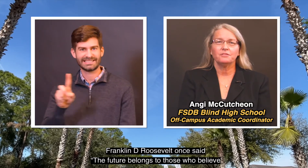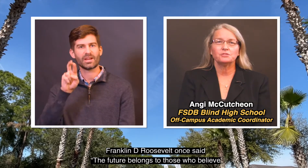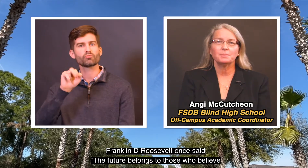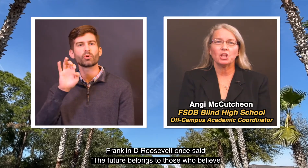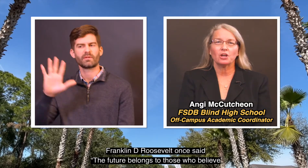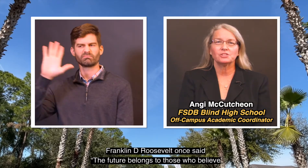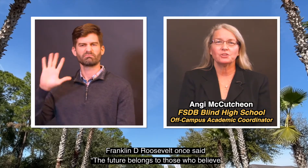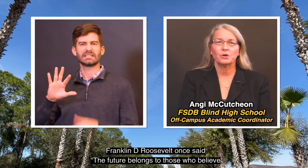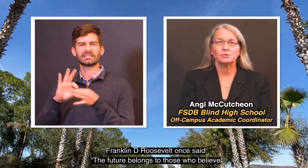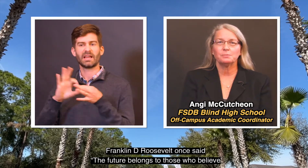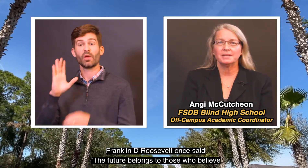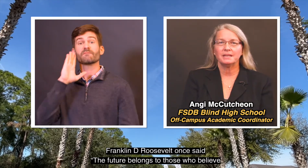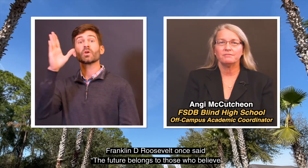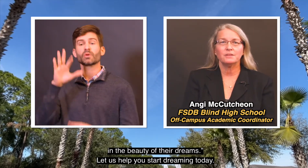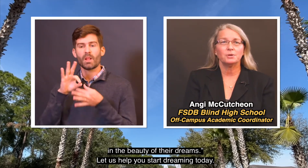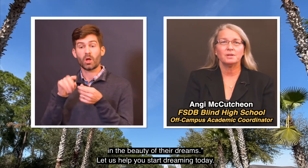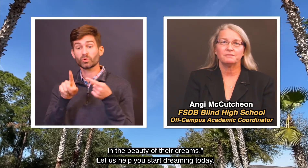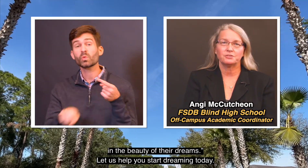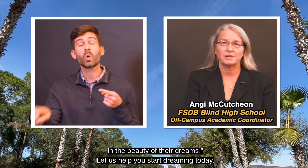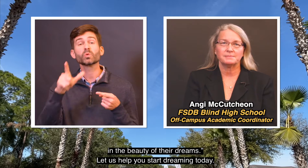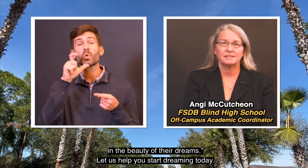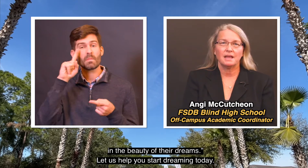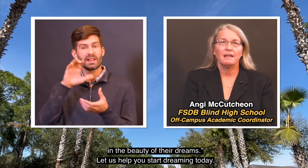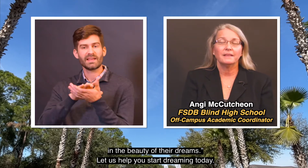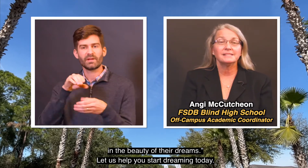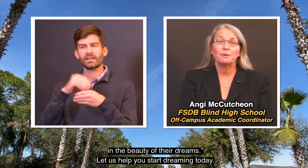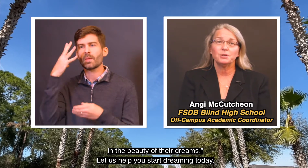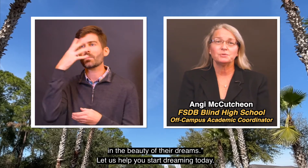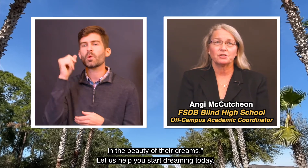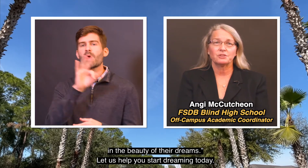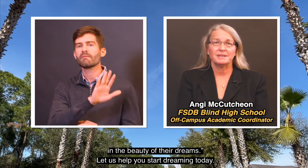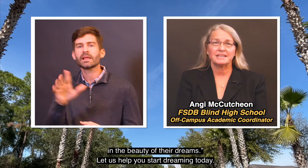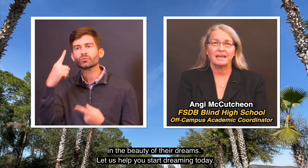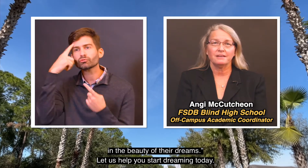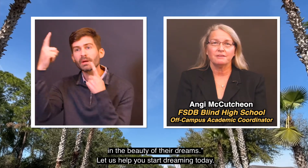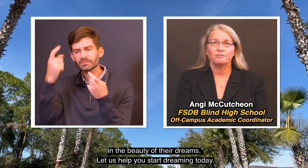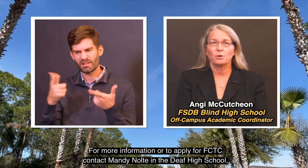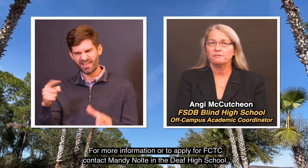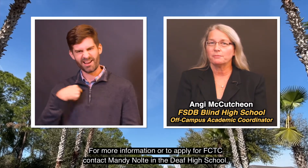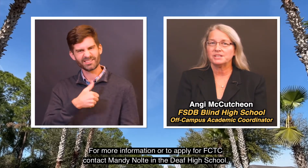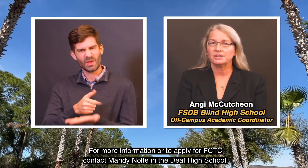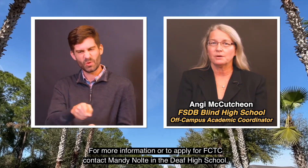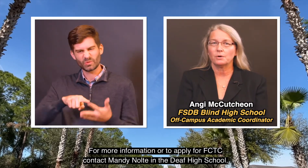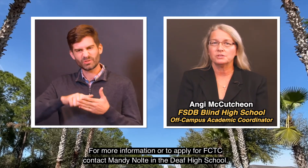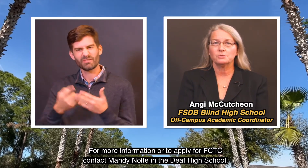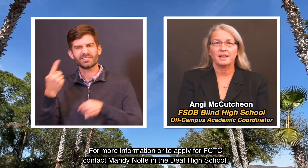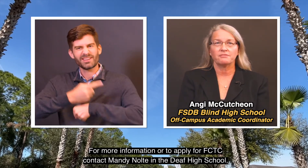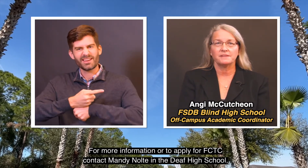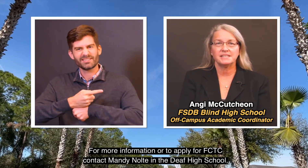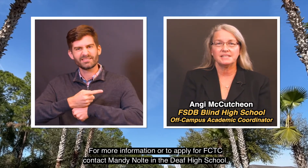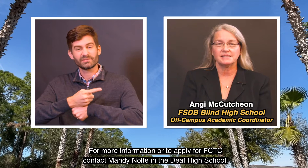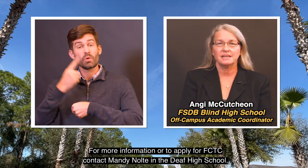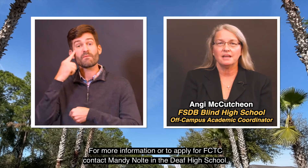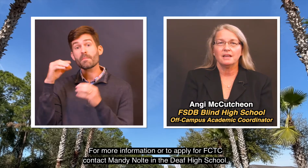"The future belongs to those who believe in the beauty of their dreams." Let us help you start dreaming today. For more information or to apply